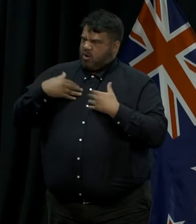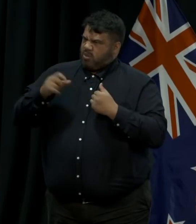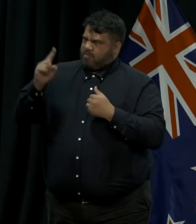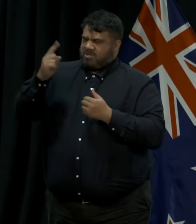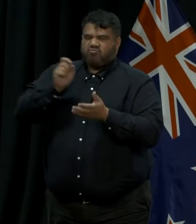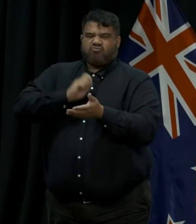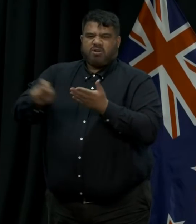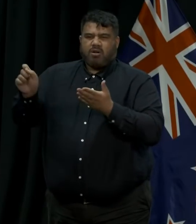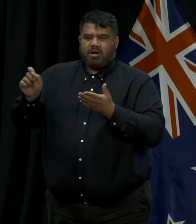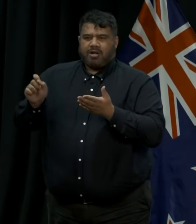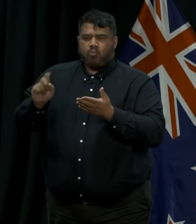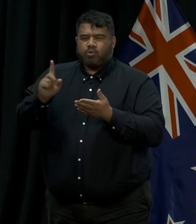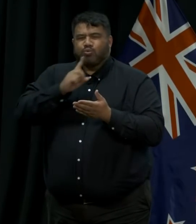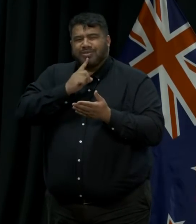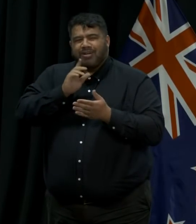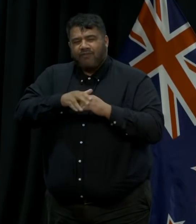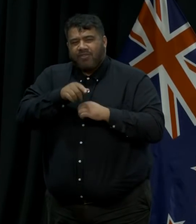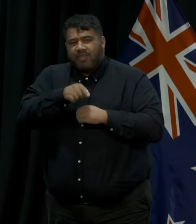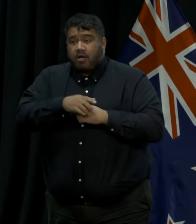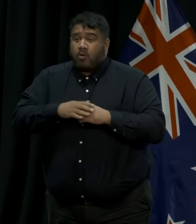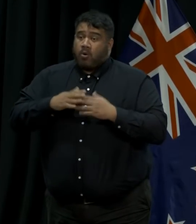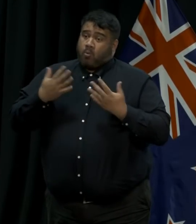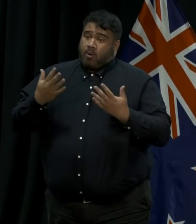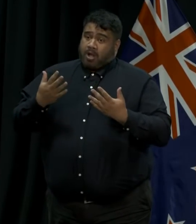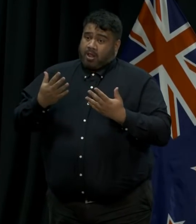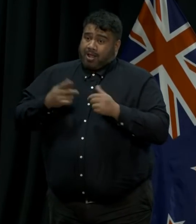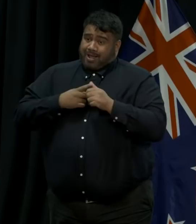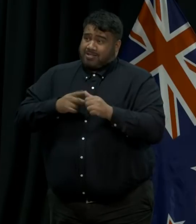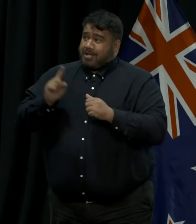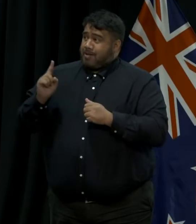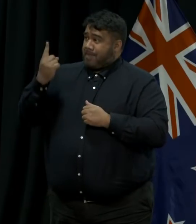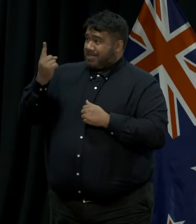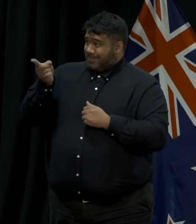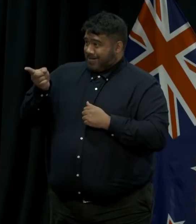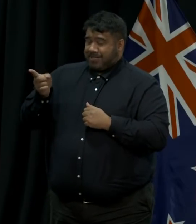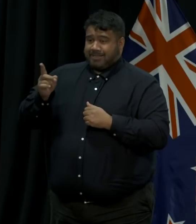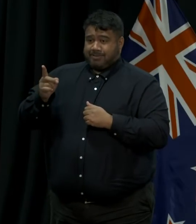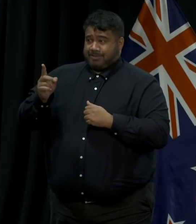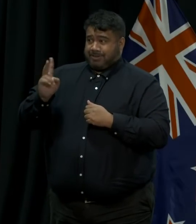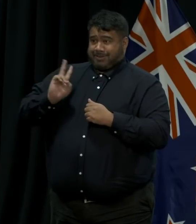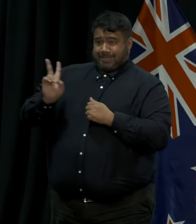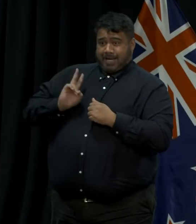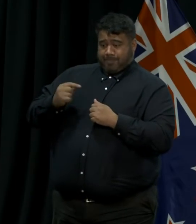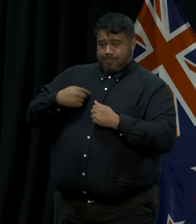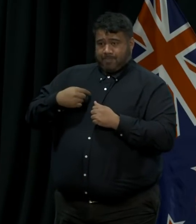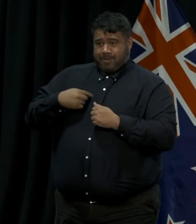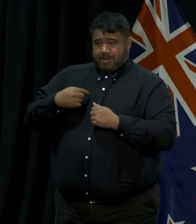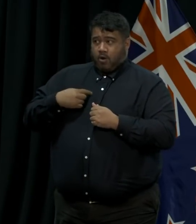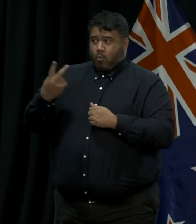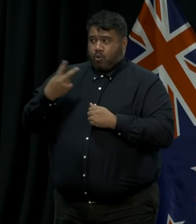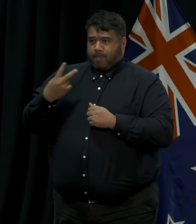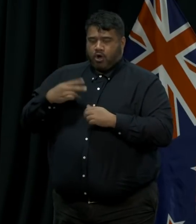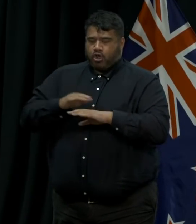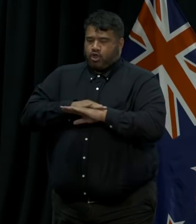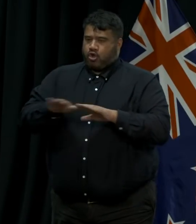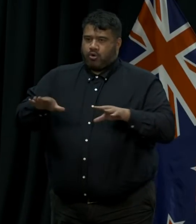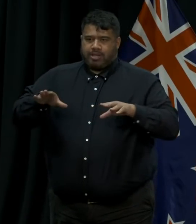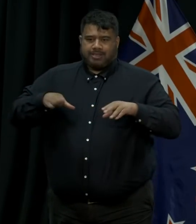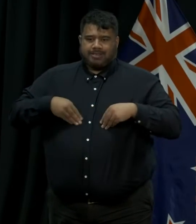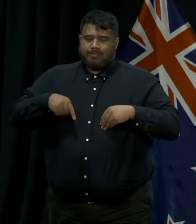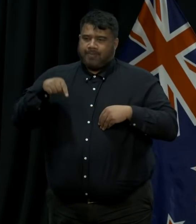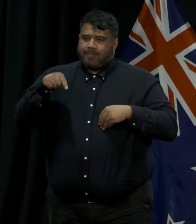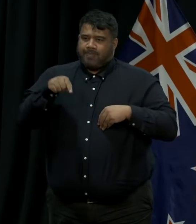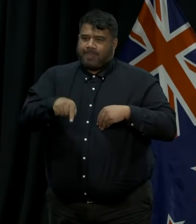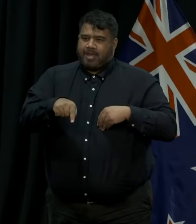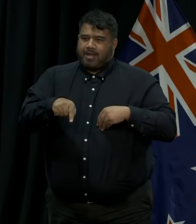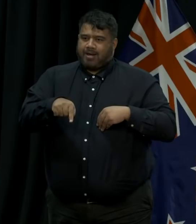the Minister is in exactly the same position that I am. We both find what has happened here unacceptable. It is